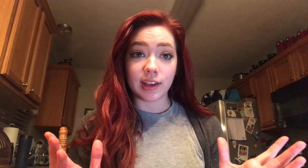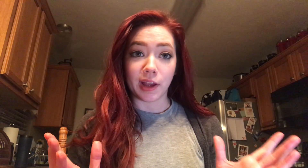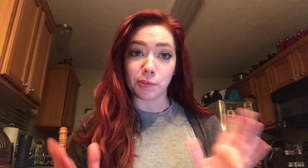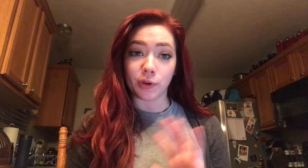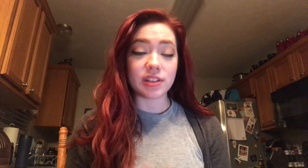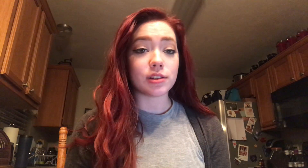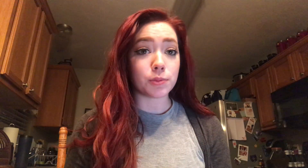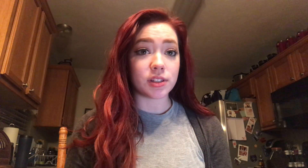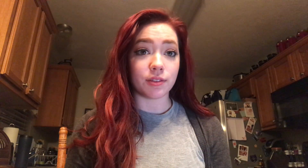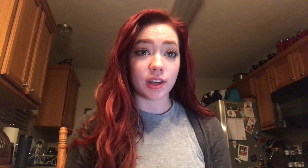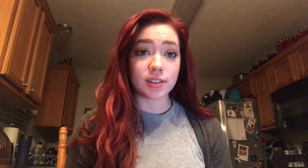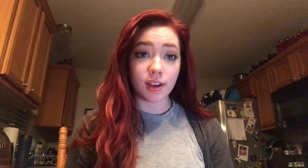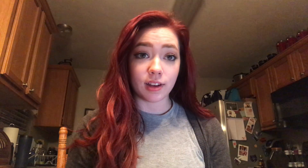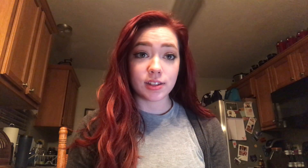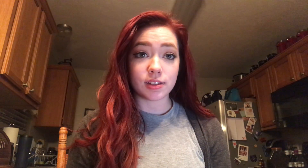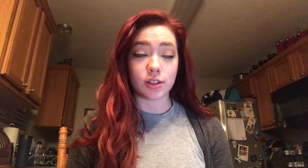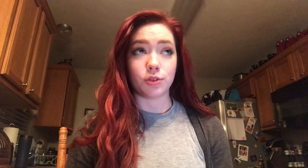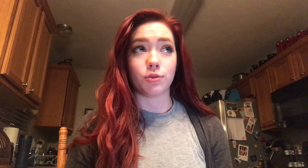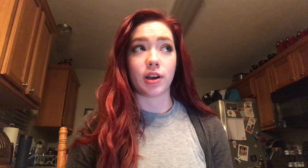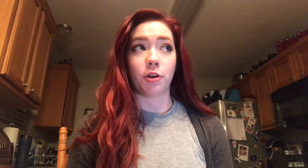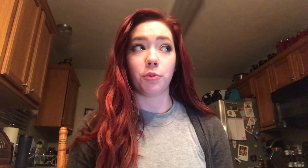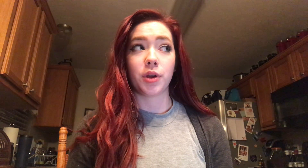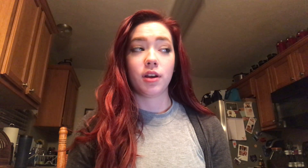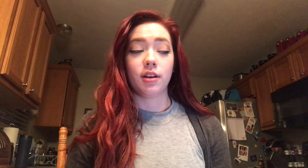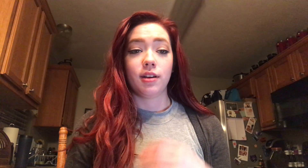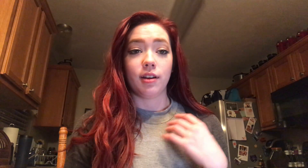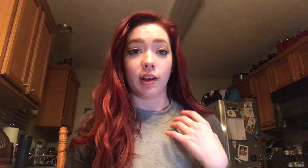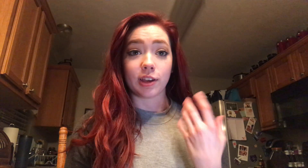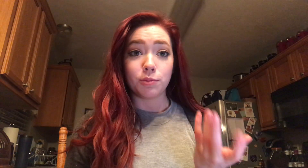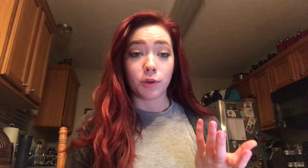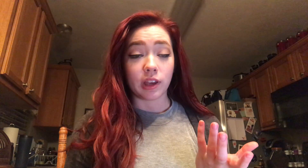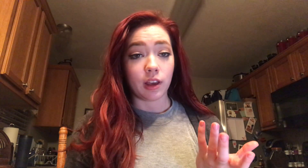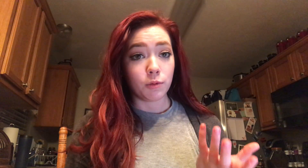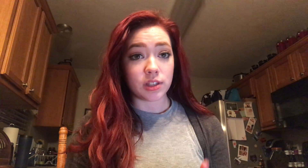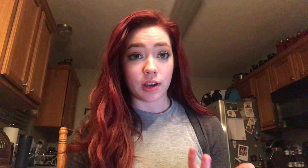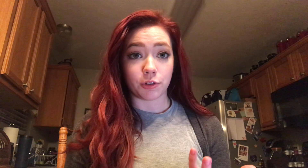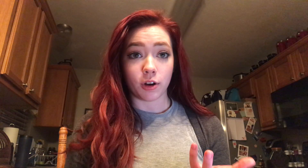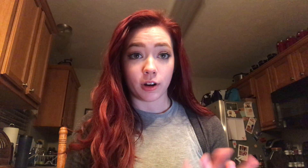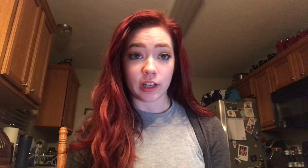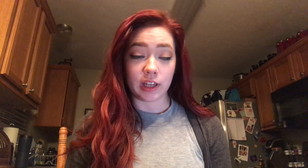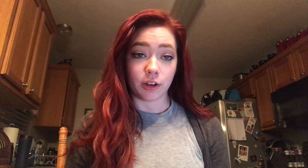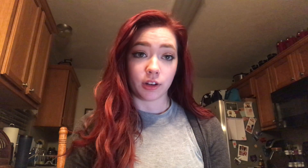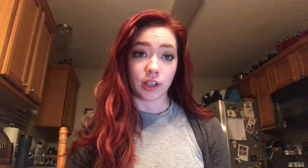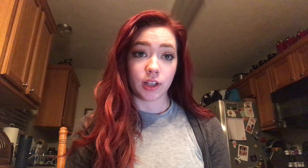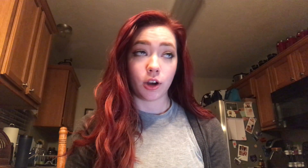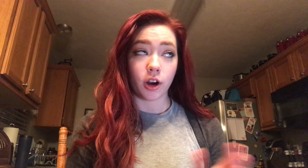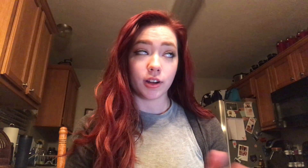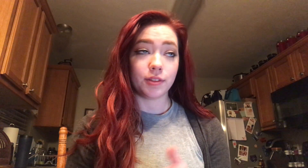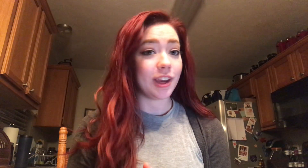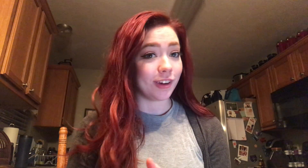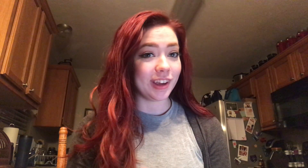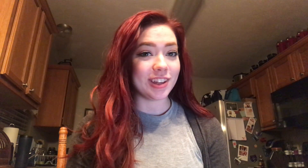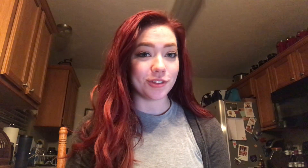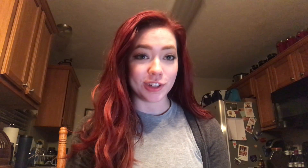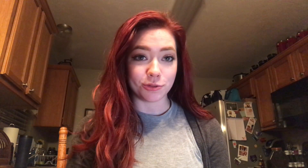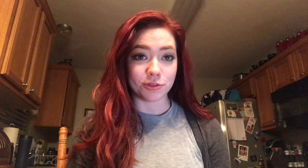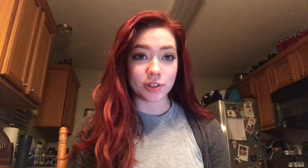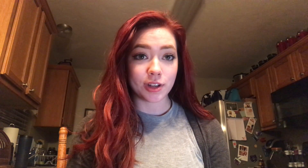and barista-specific signs to help communicate with deaf or hard of hearing individuals